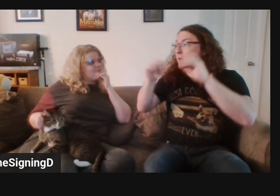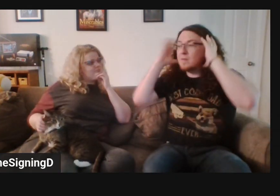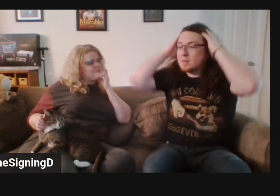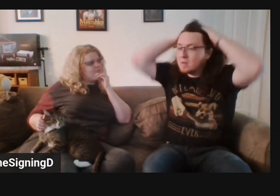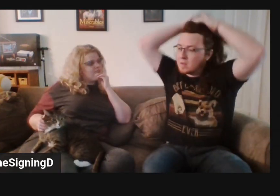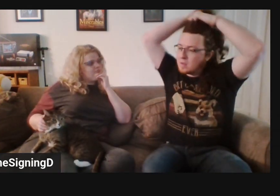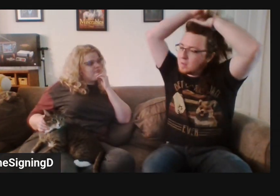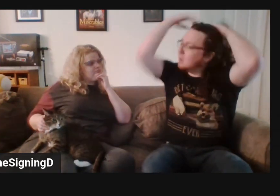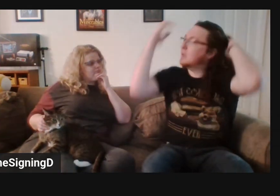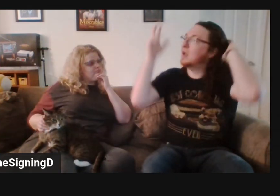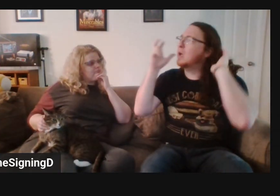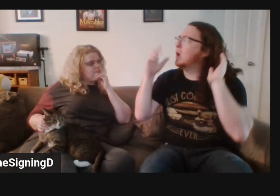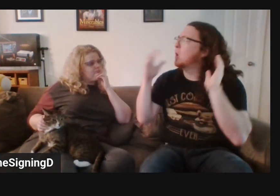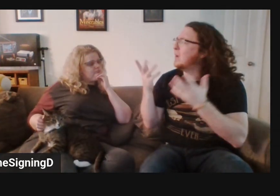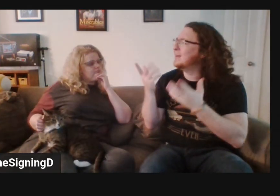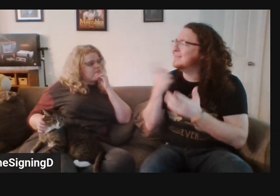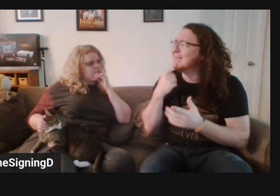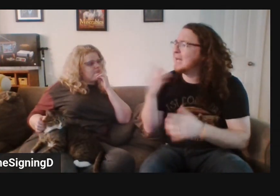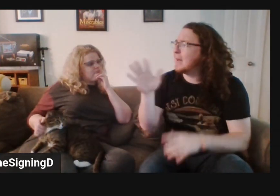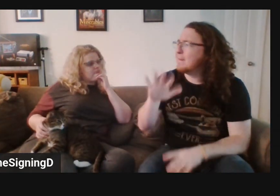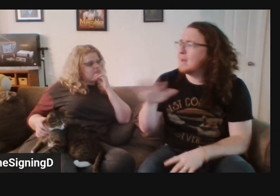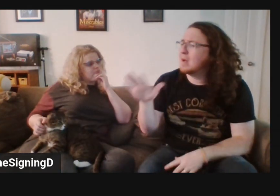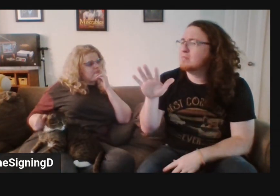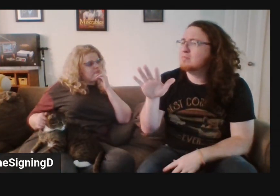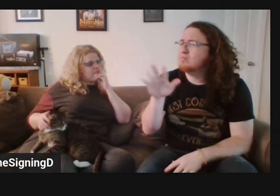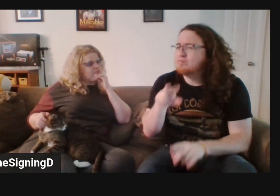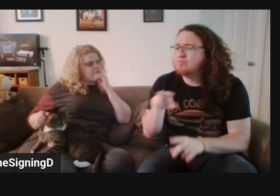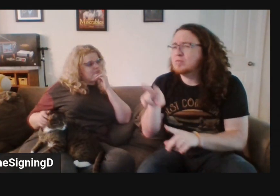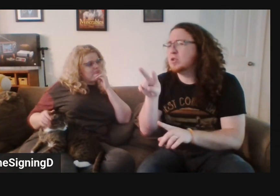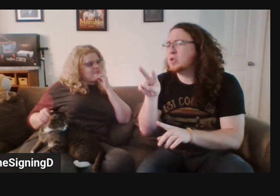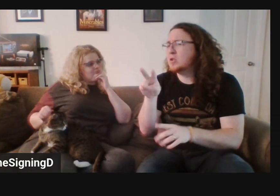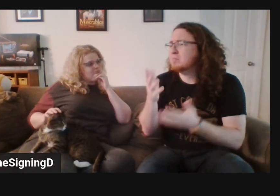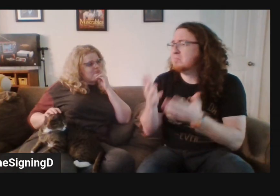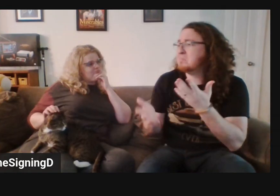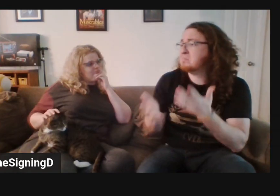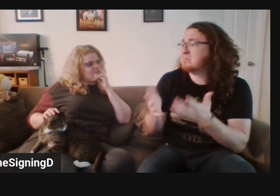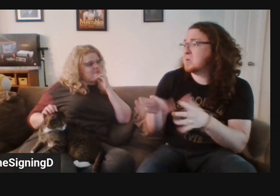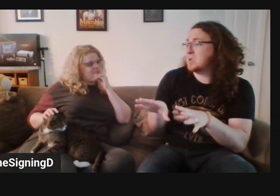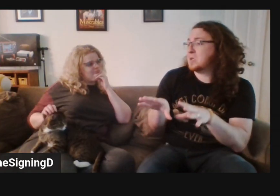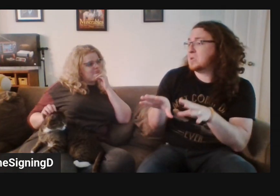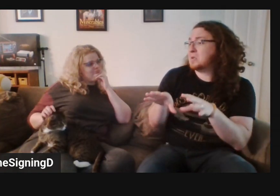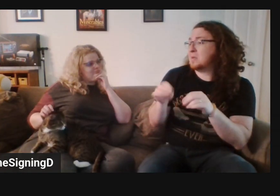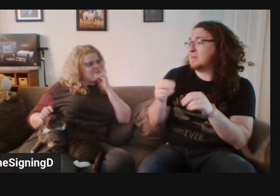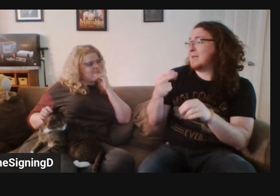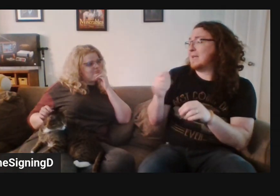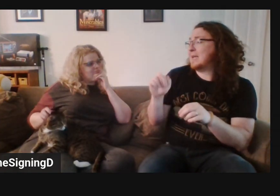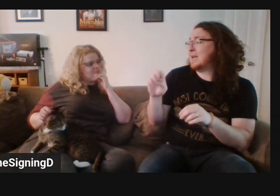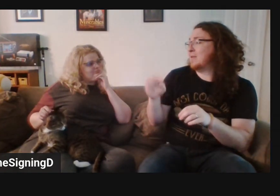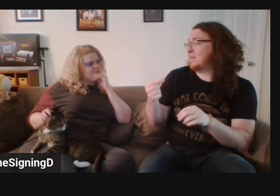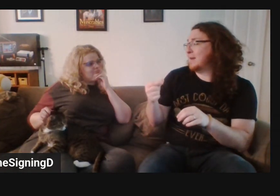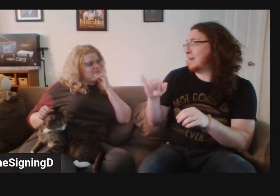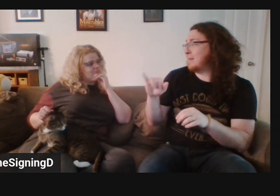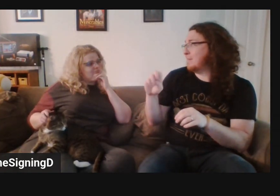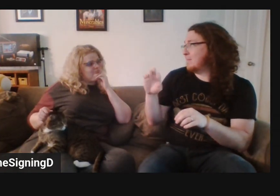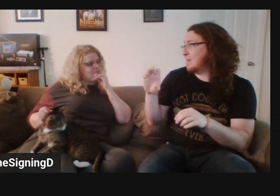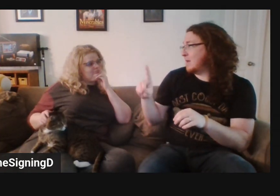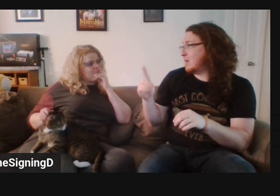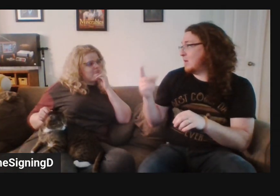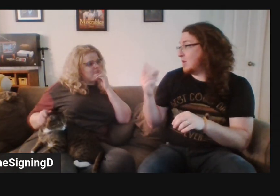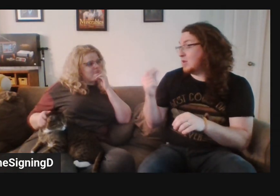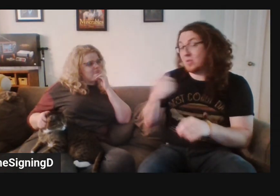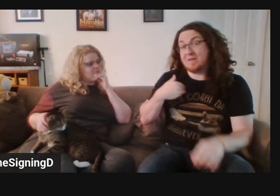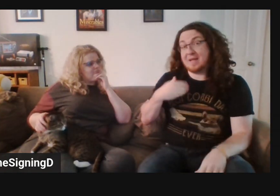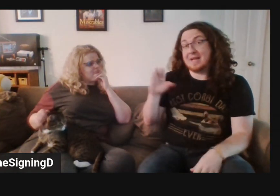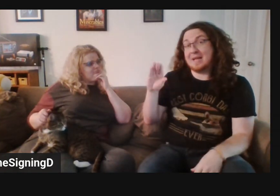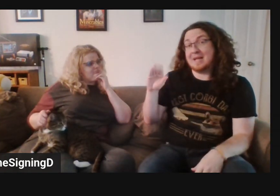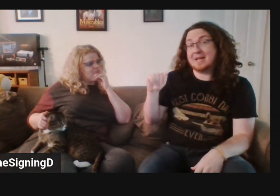hear what you're saying about looking to maybe adopt a hearing impaired dog. So we've had Caitlin on the